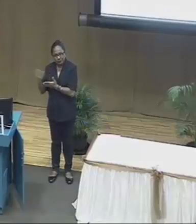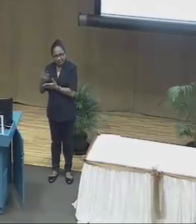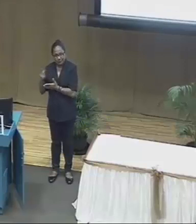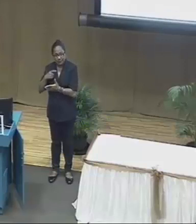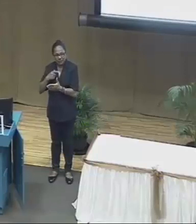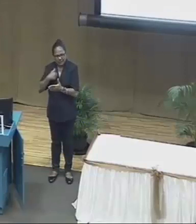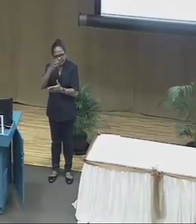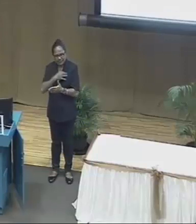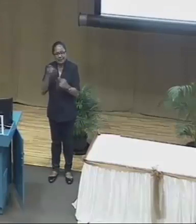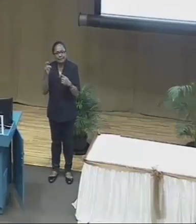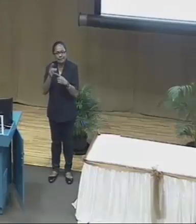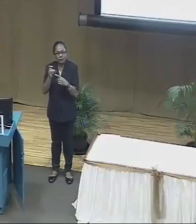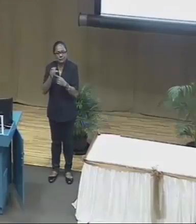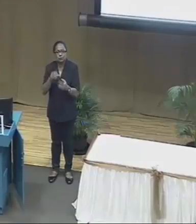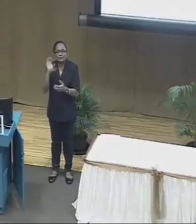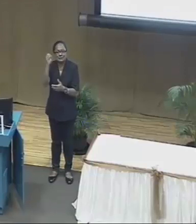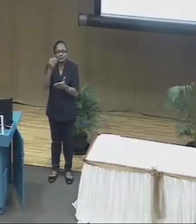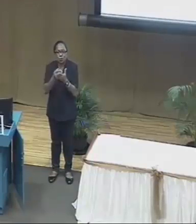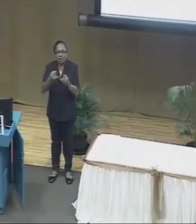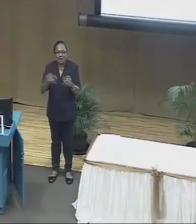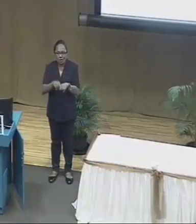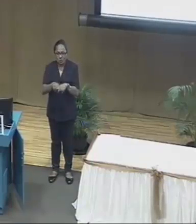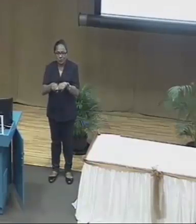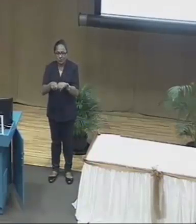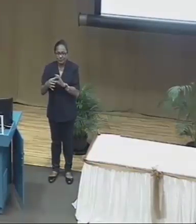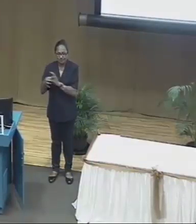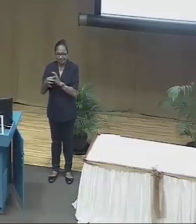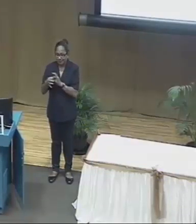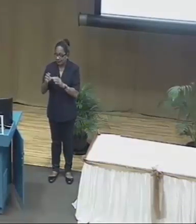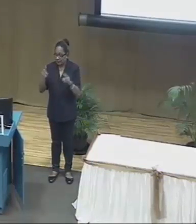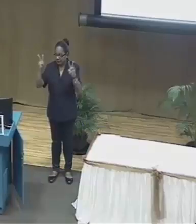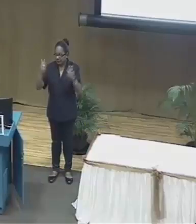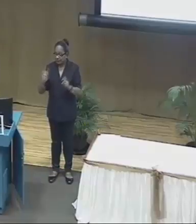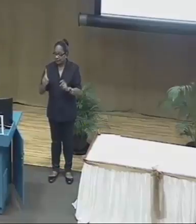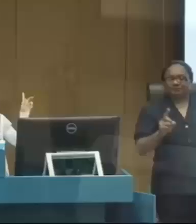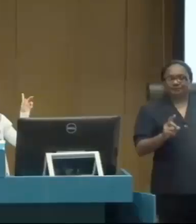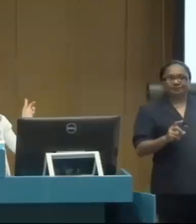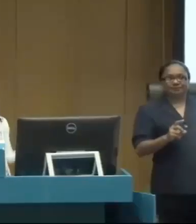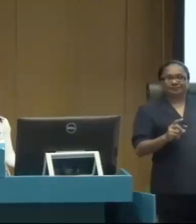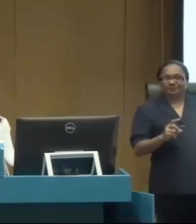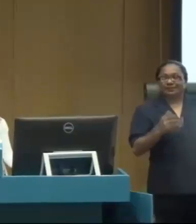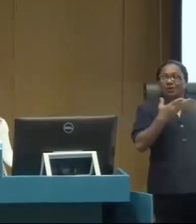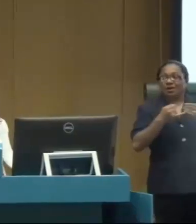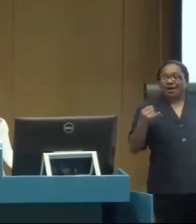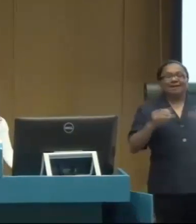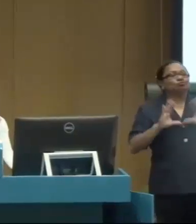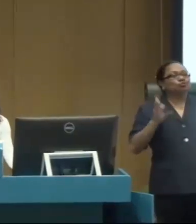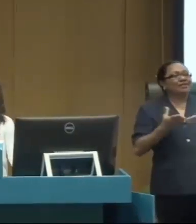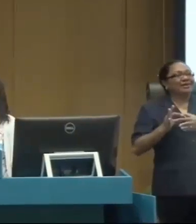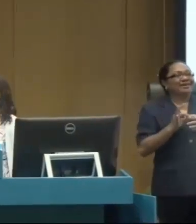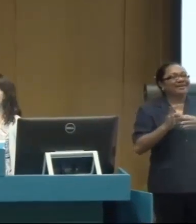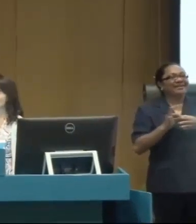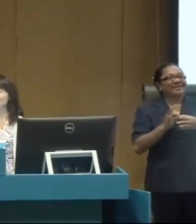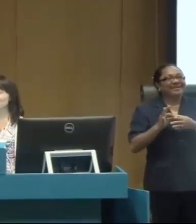the key to successful online learning. Our presentation title refers to online togetherness, and